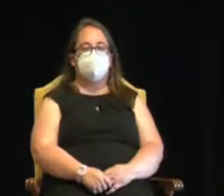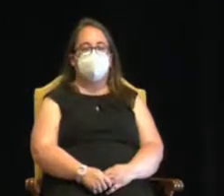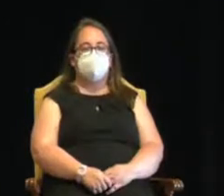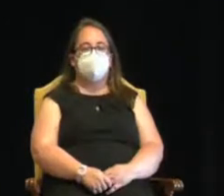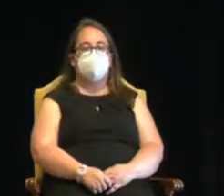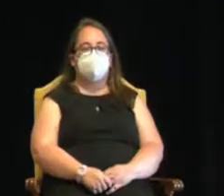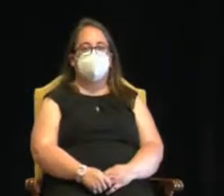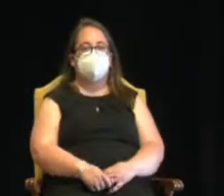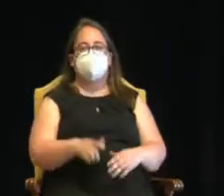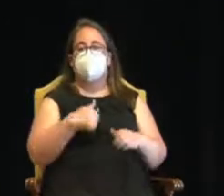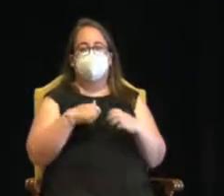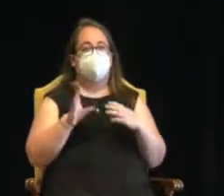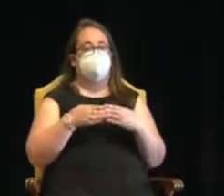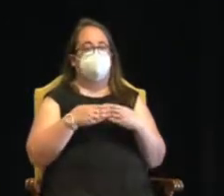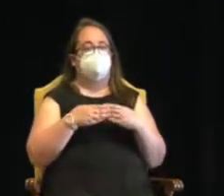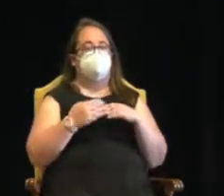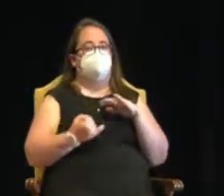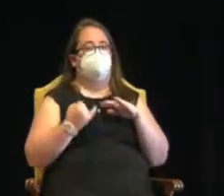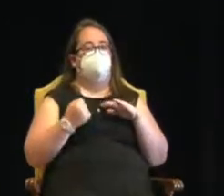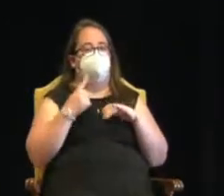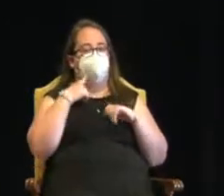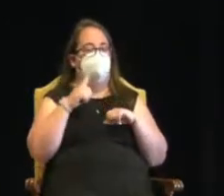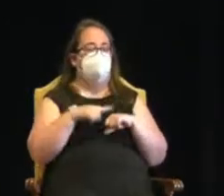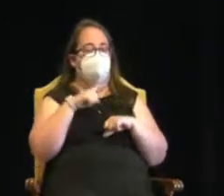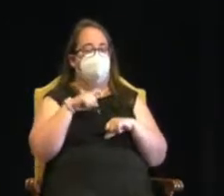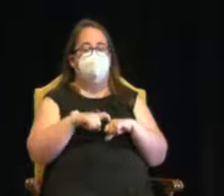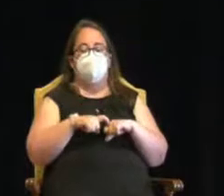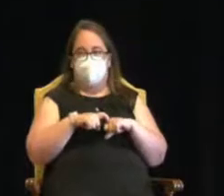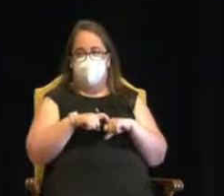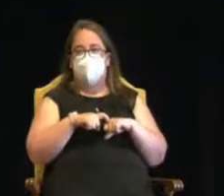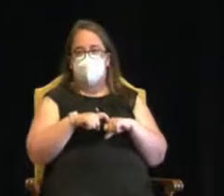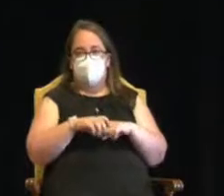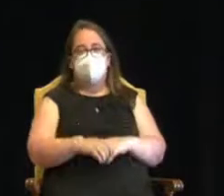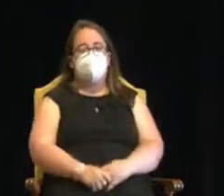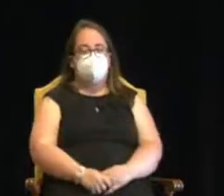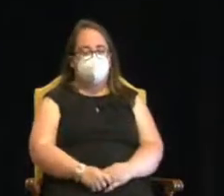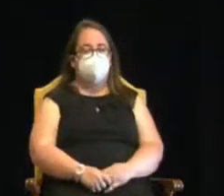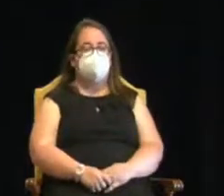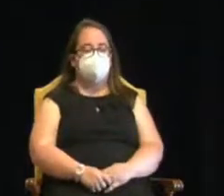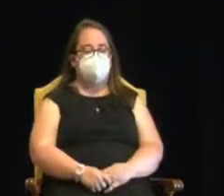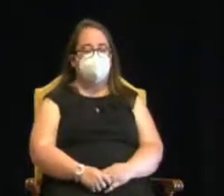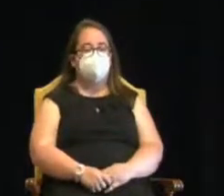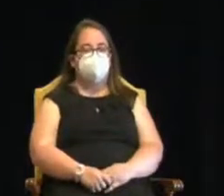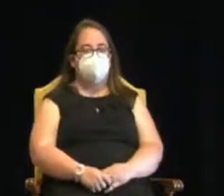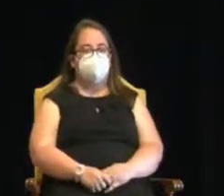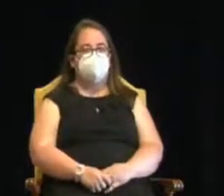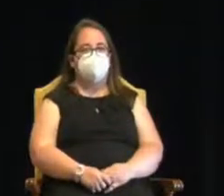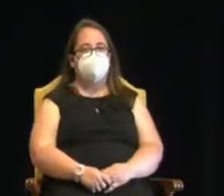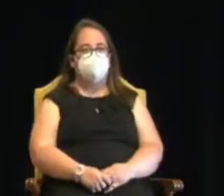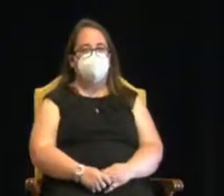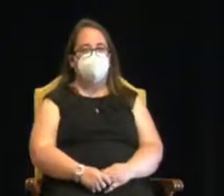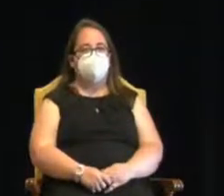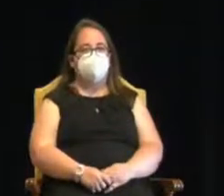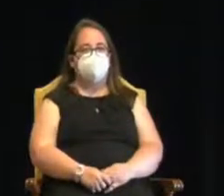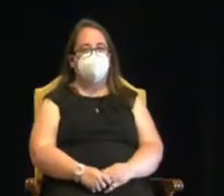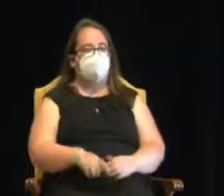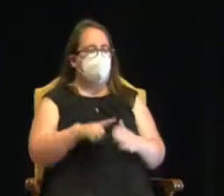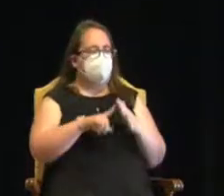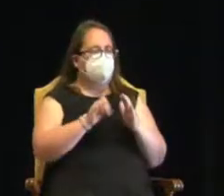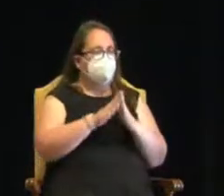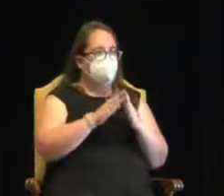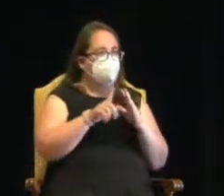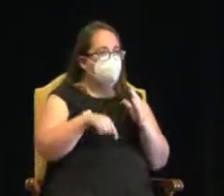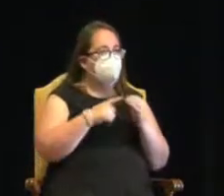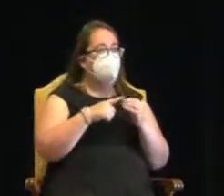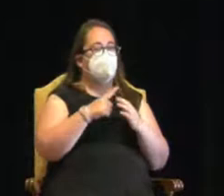much shut up inside for so long, even as things have loosened. I was like, what was that book about? And what am I